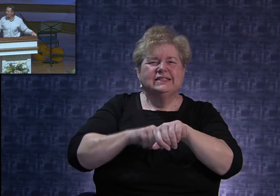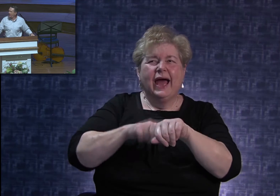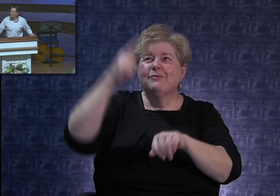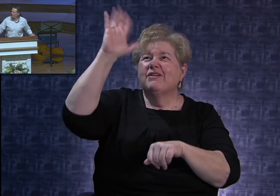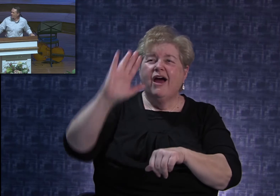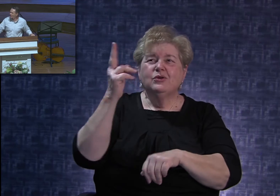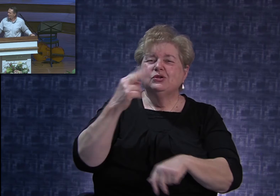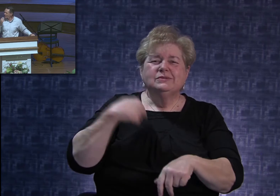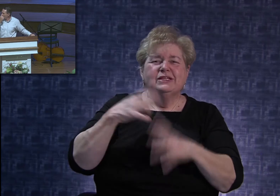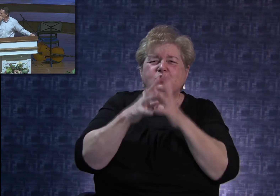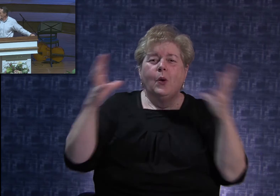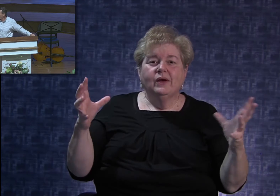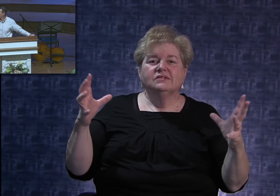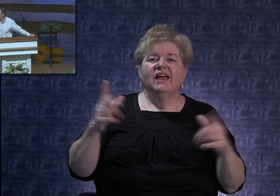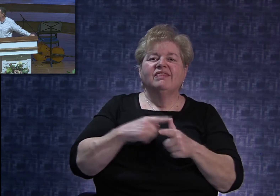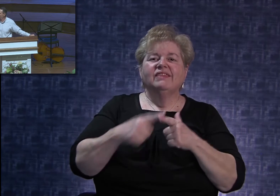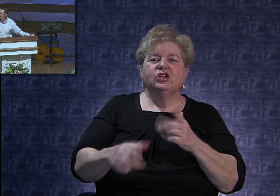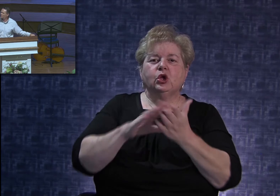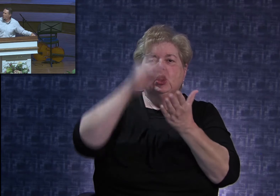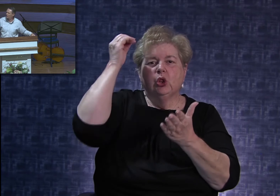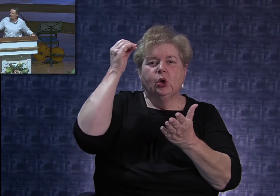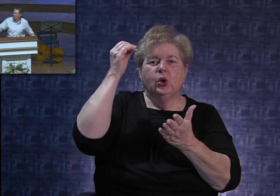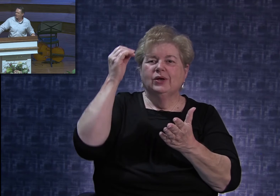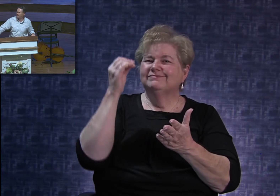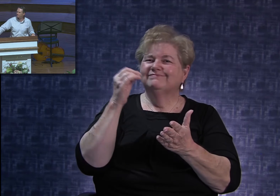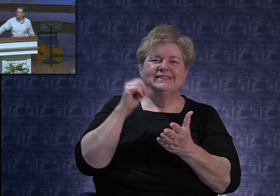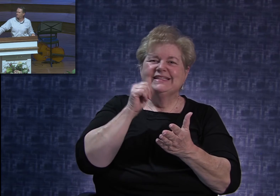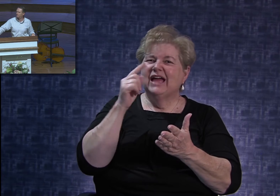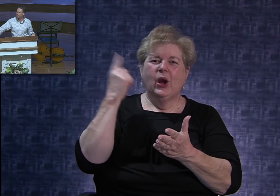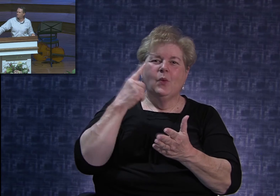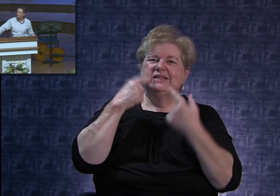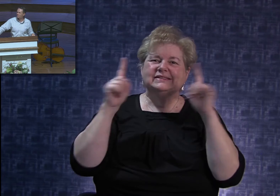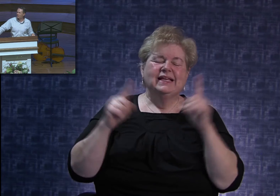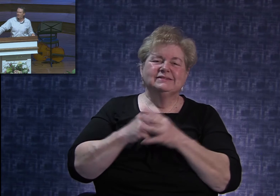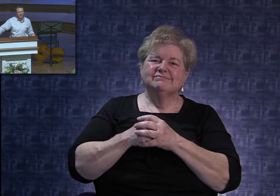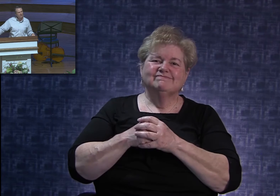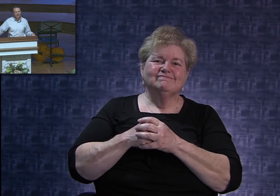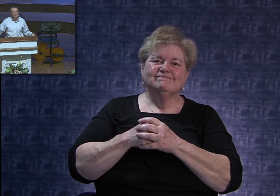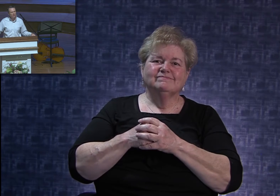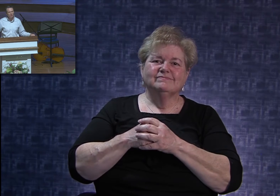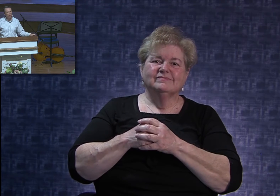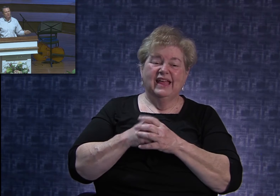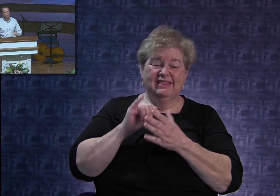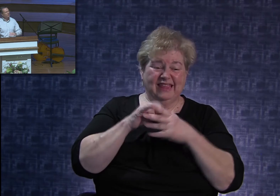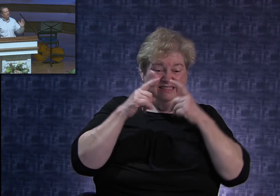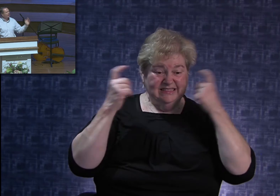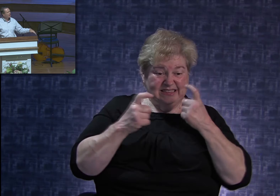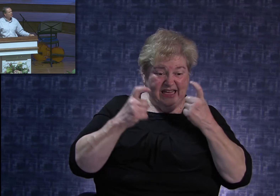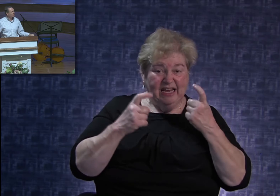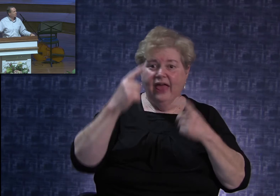things. And you found out a very hard truth. It doesn't work that way. And that sin that you thought was